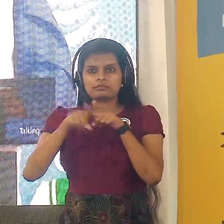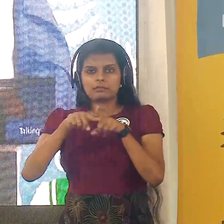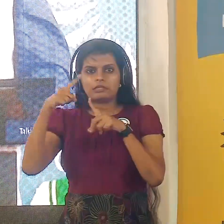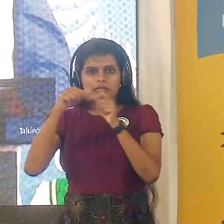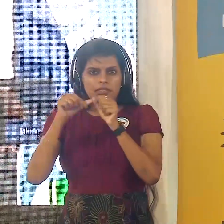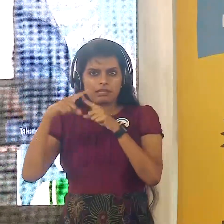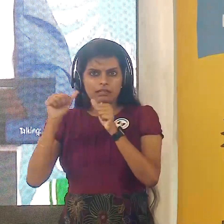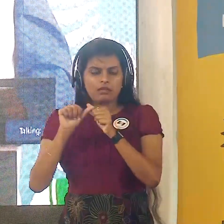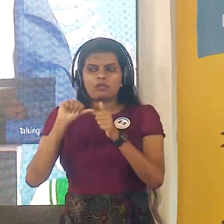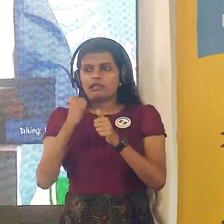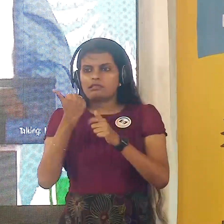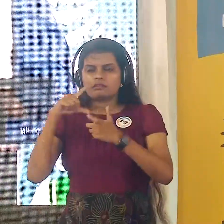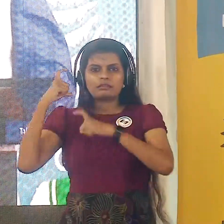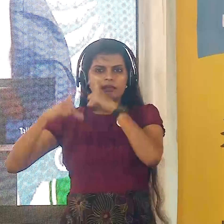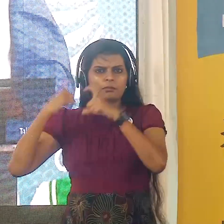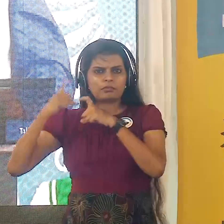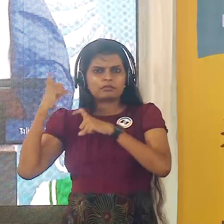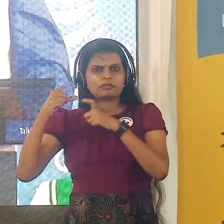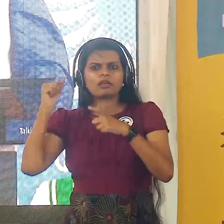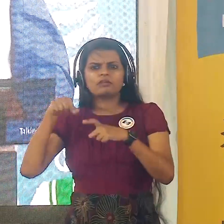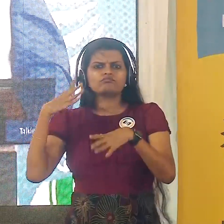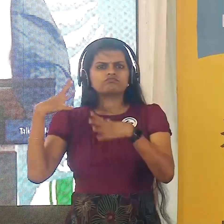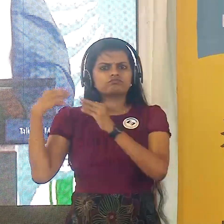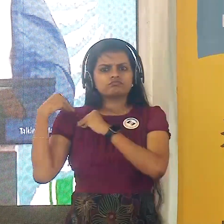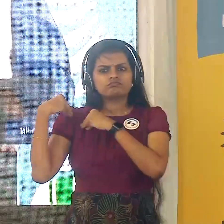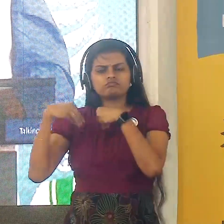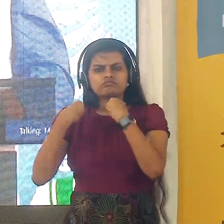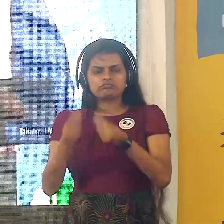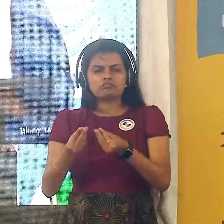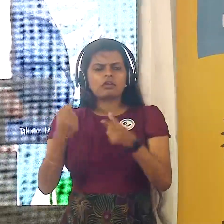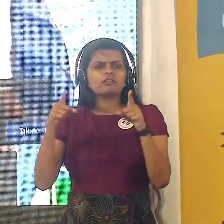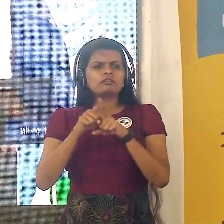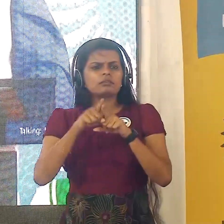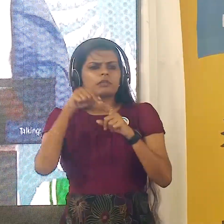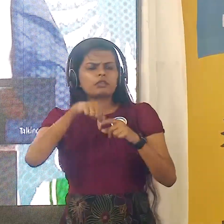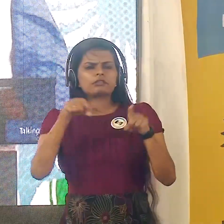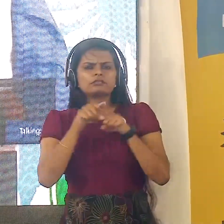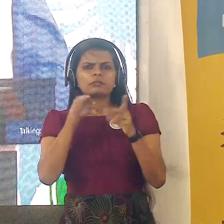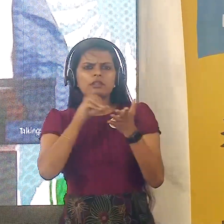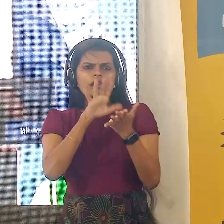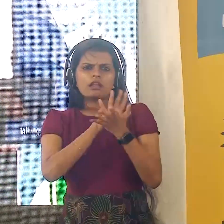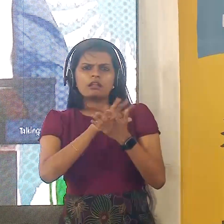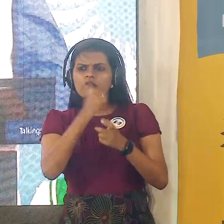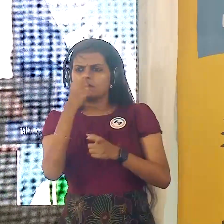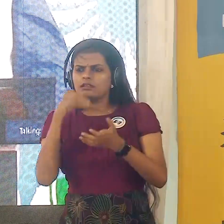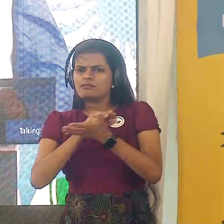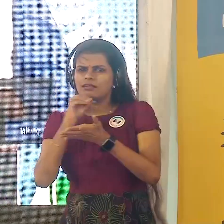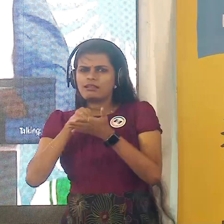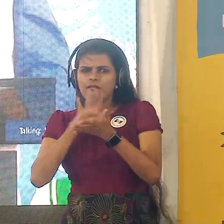Harrison Malayalam? Don't you think if the land rights of SCs and STs and other landless are